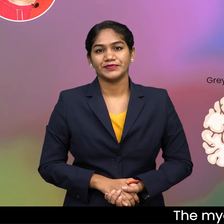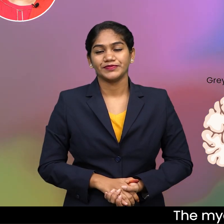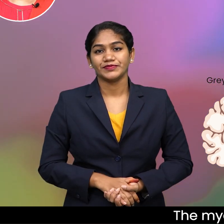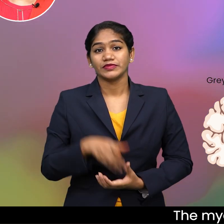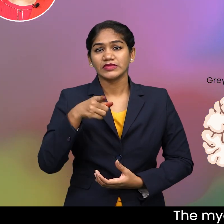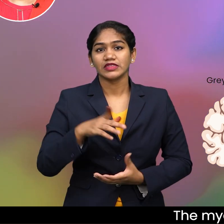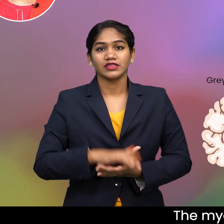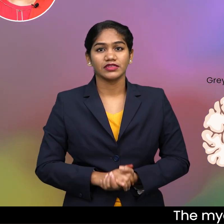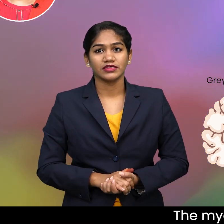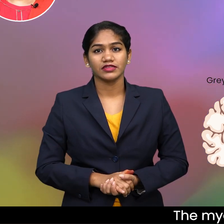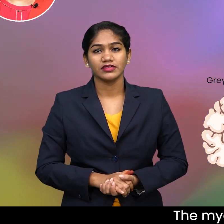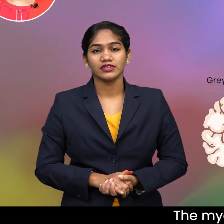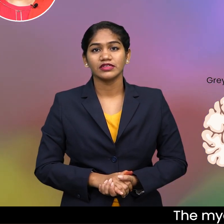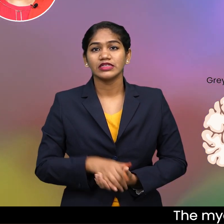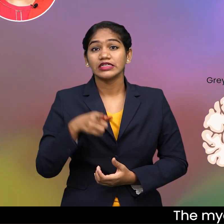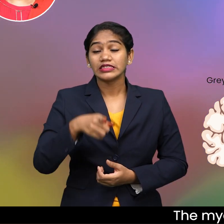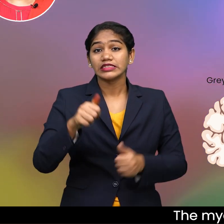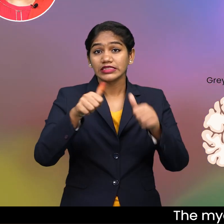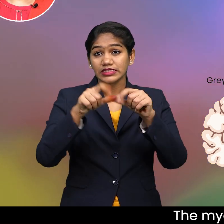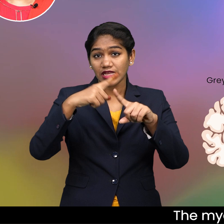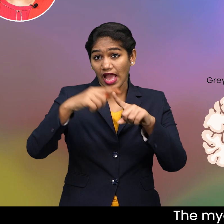The myelinated axons,